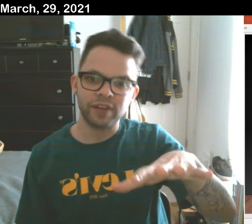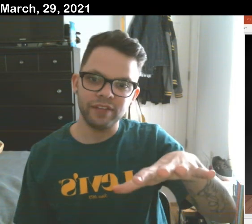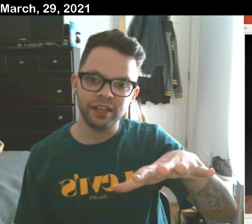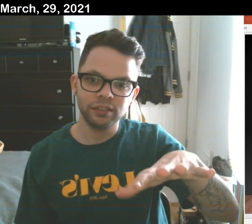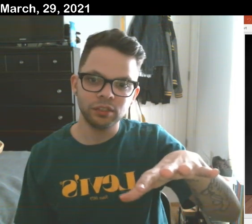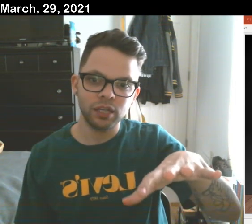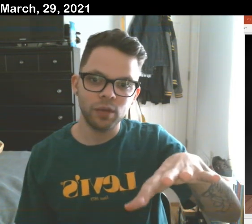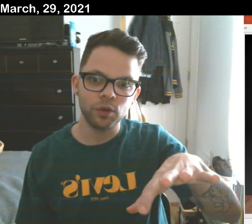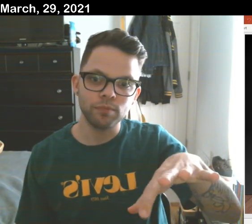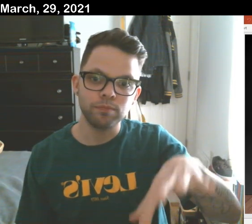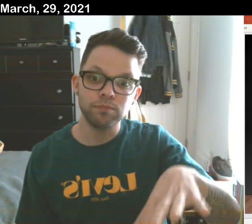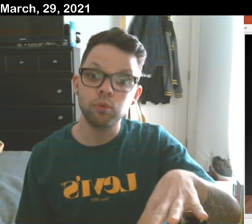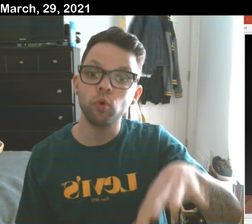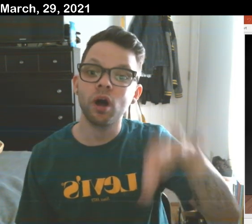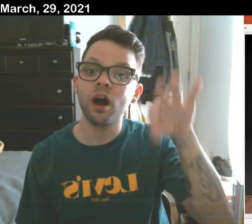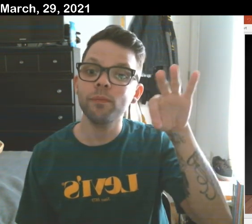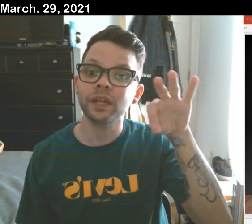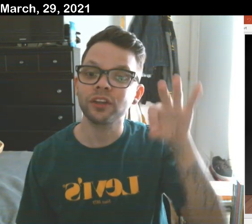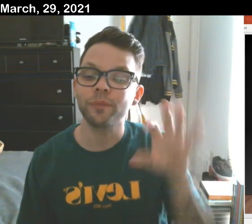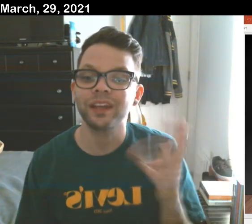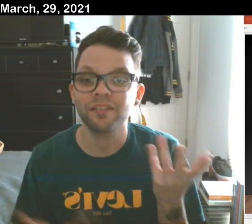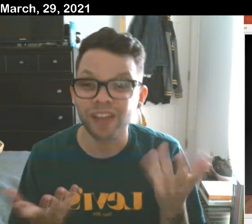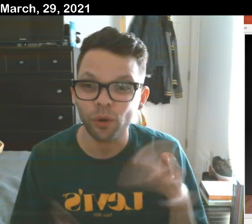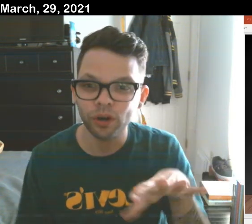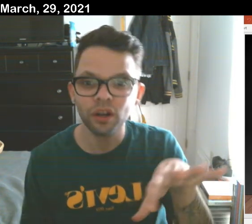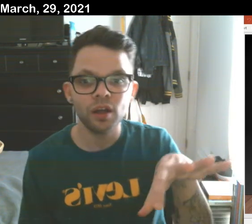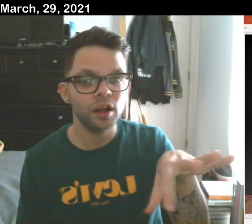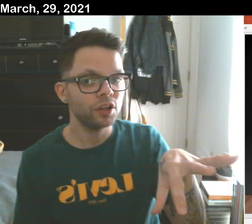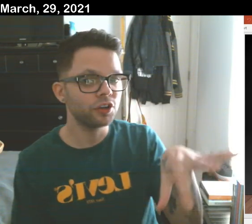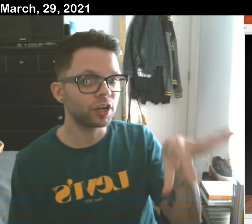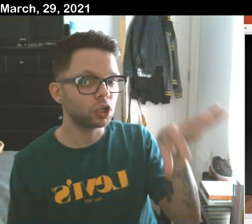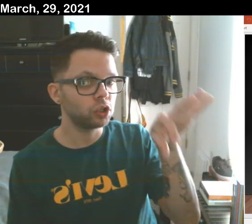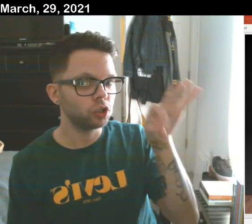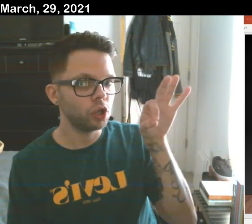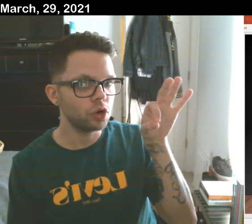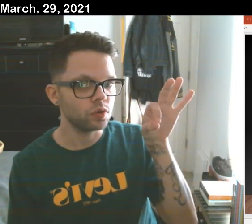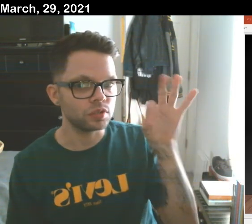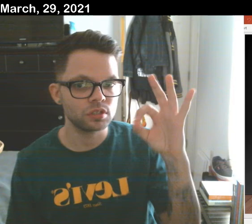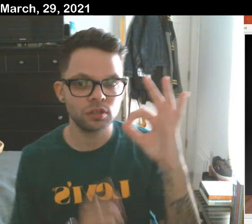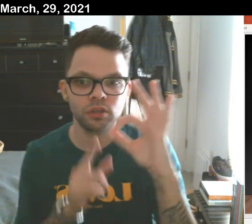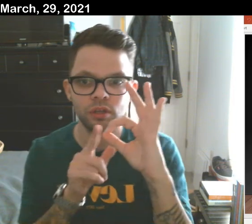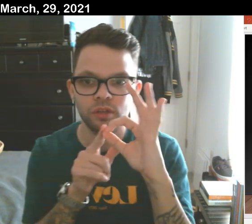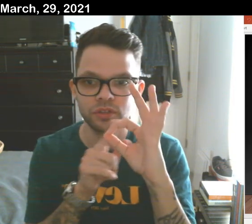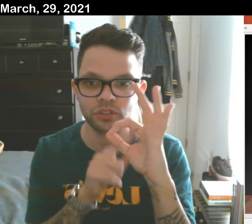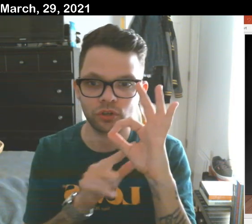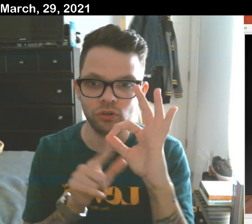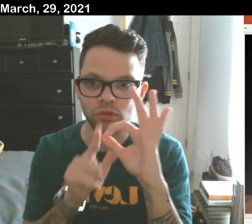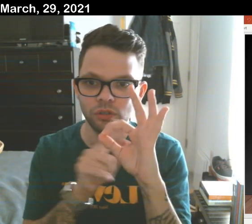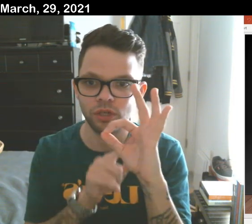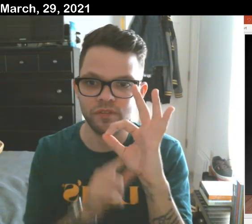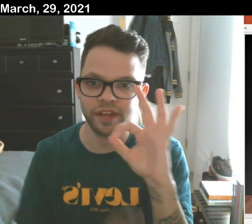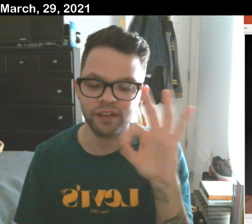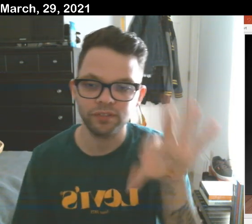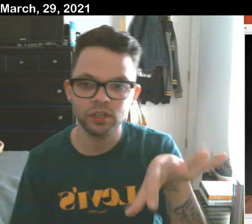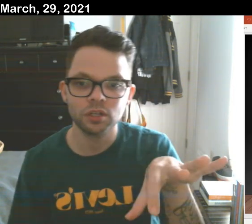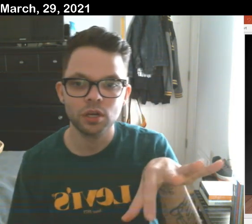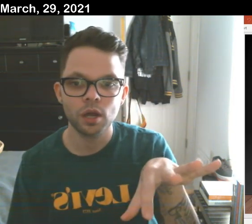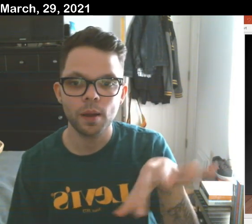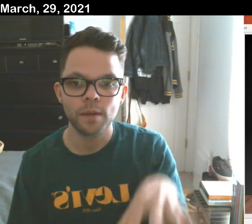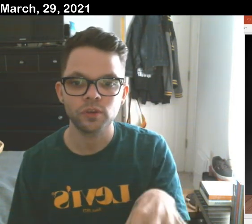open 5 hand, and when you pull up like you're picking a flower, you're going to close the circle of the